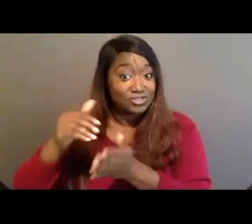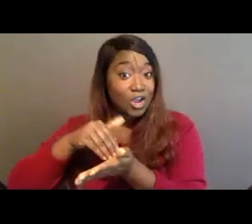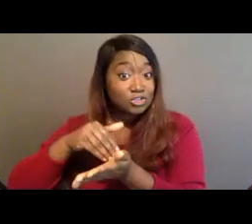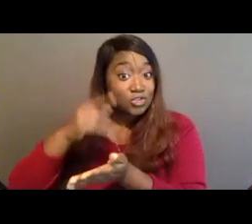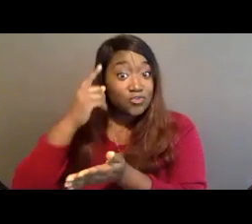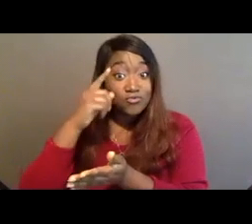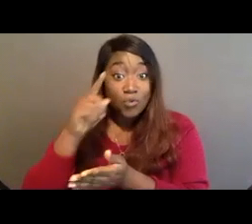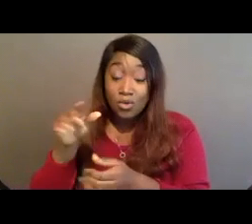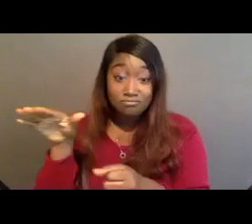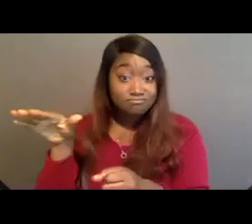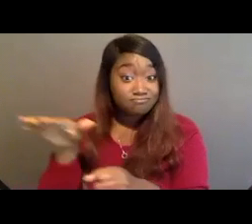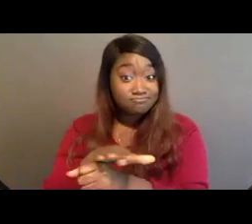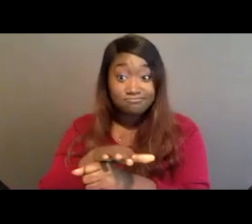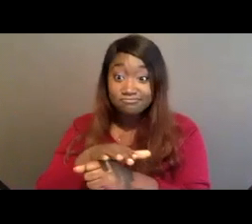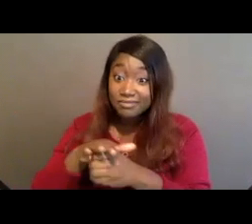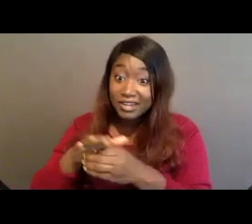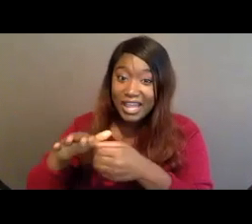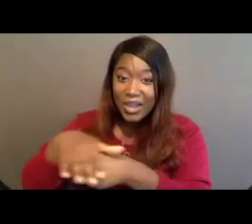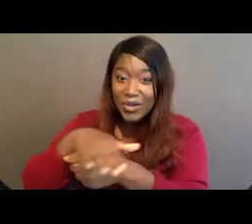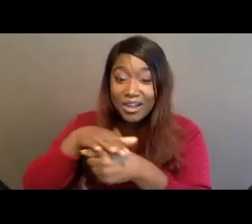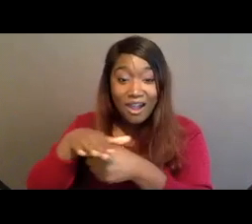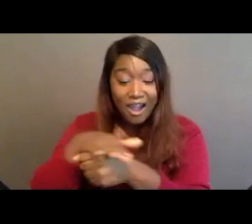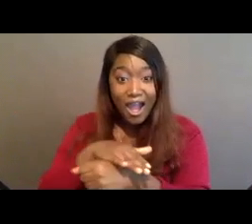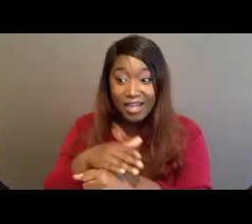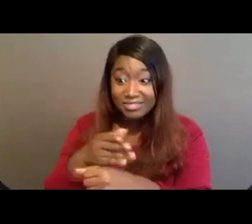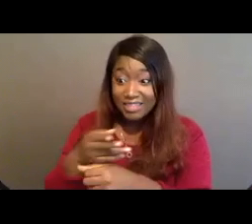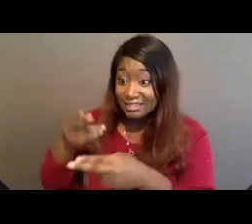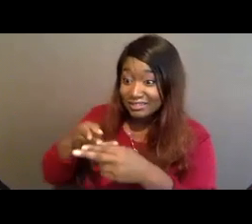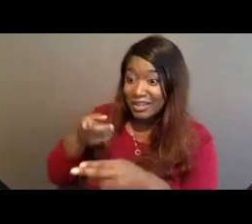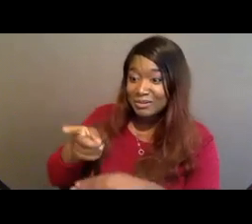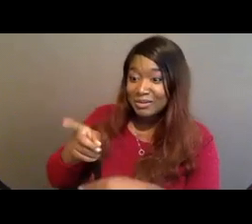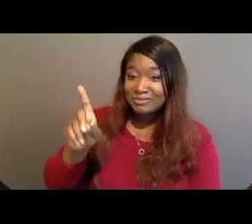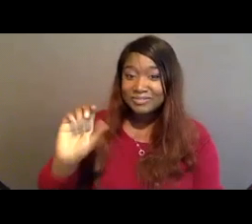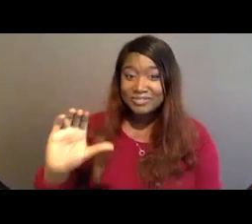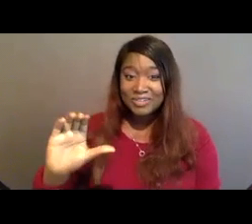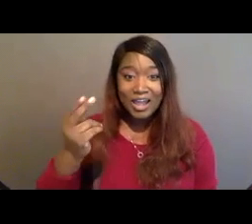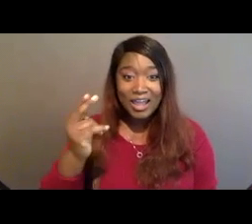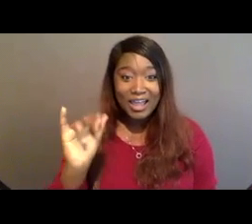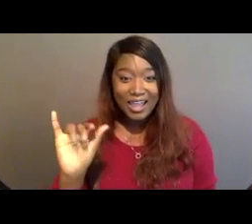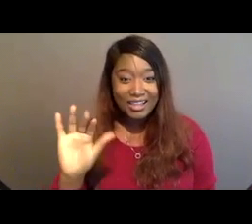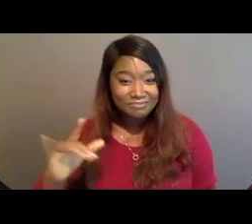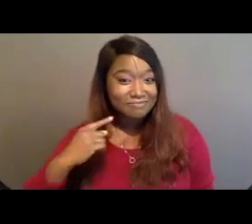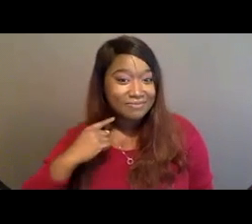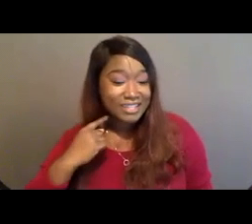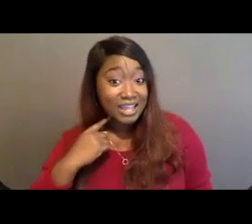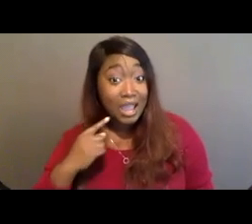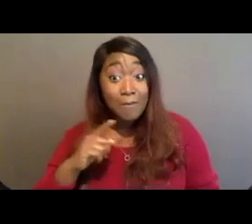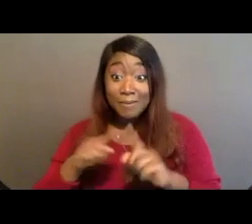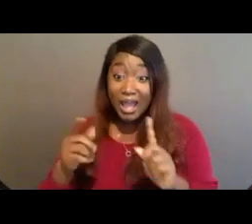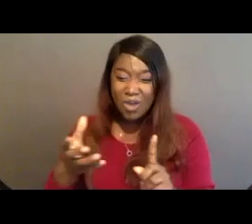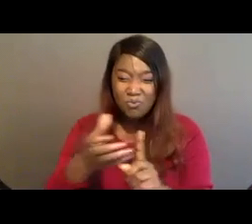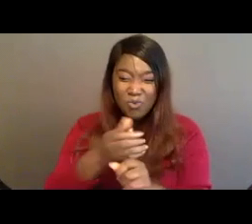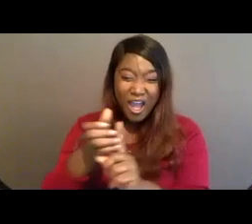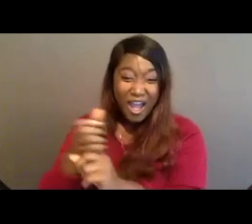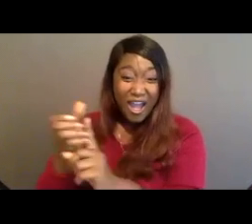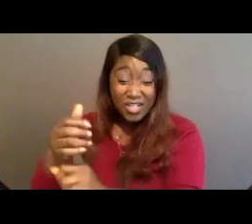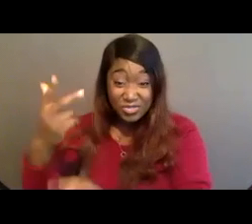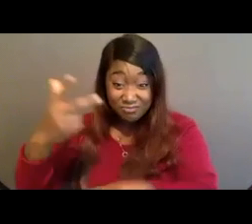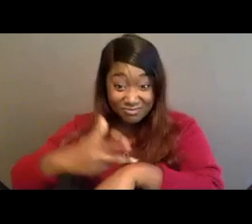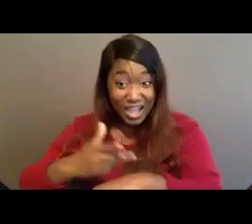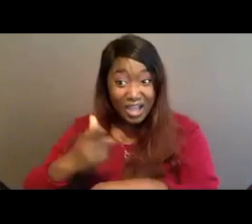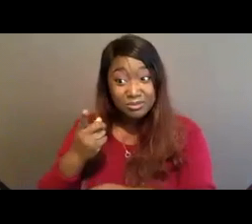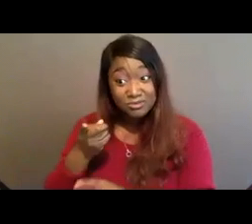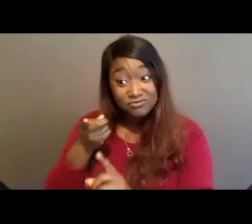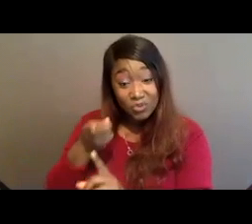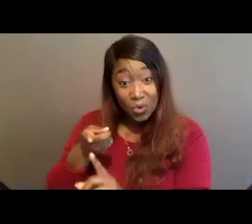as Doc Hay. Incidentally, he was arrested 3 times for practicing medicine without a license, and his lawyers were so good at convincing the